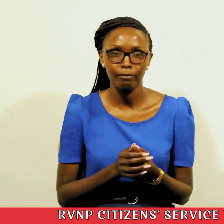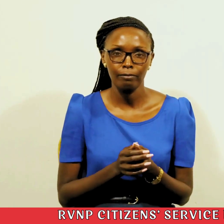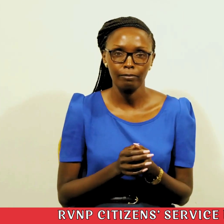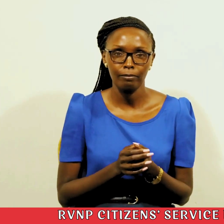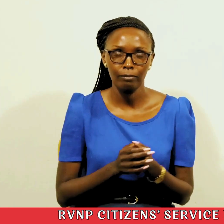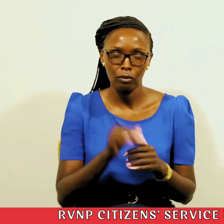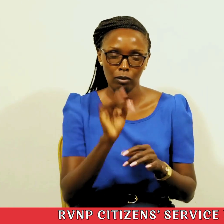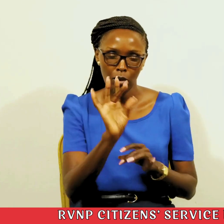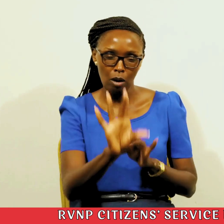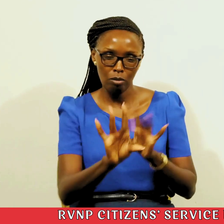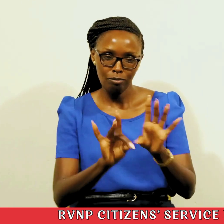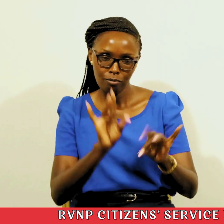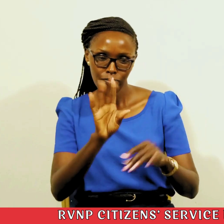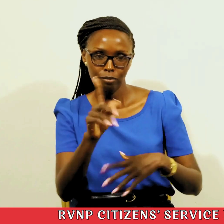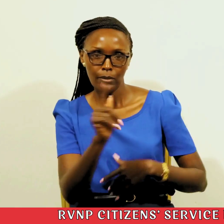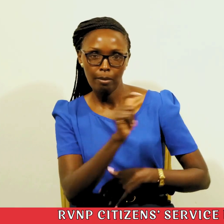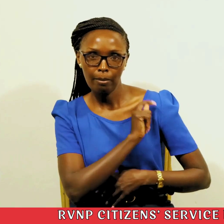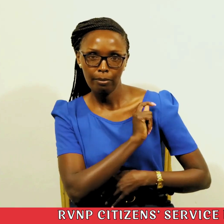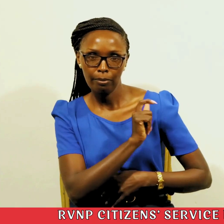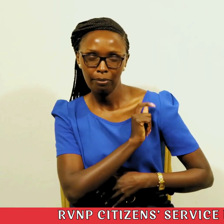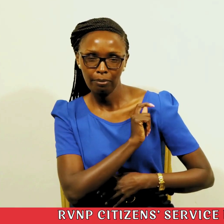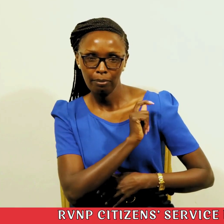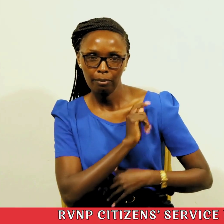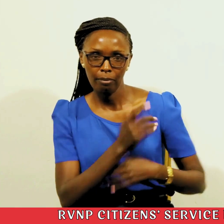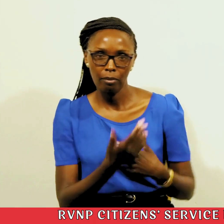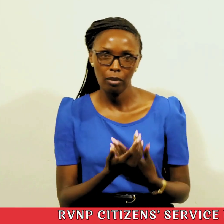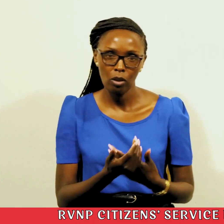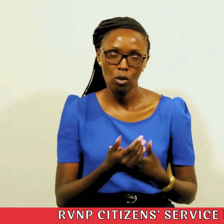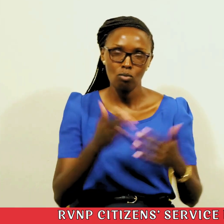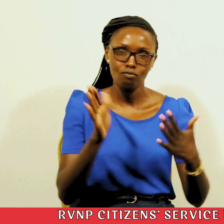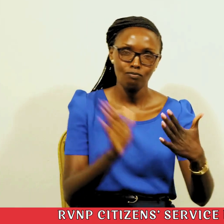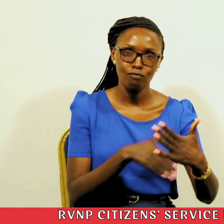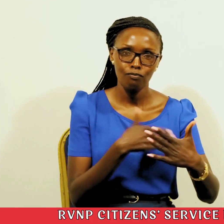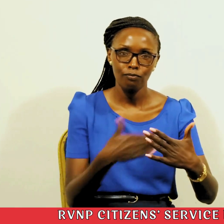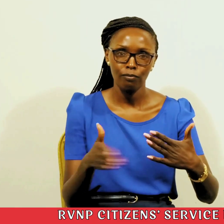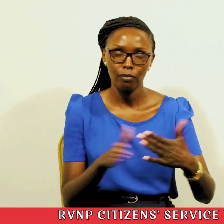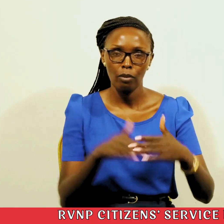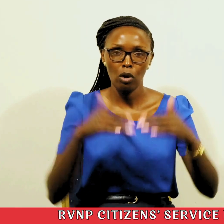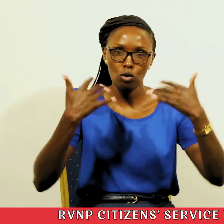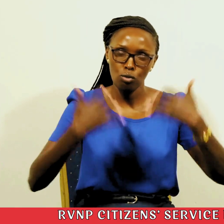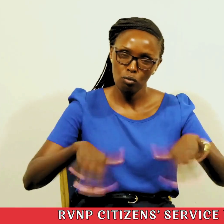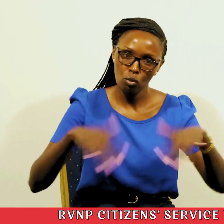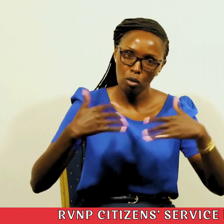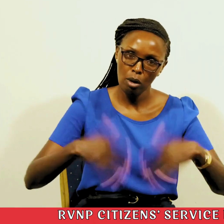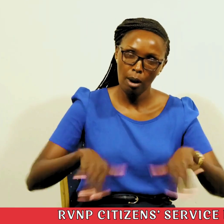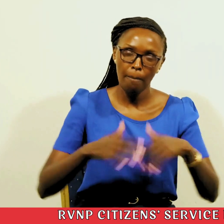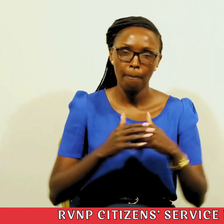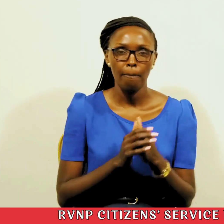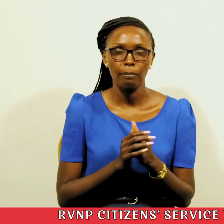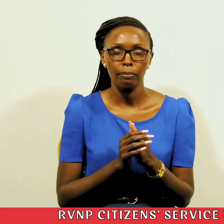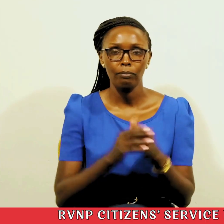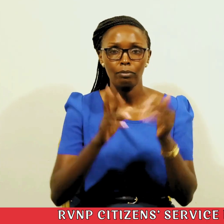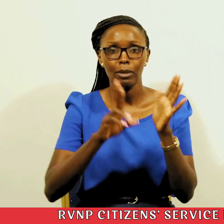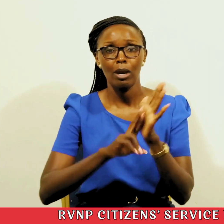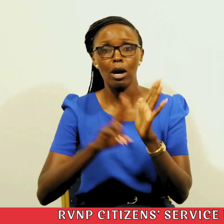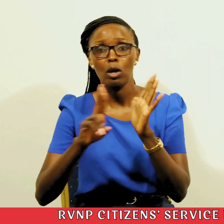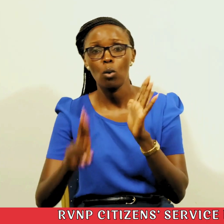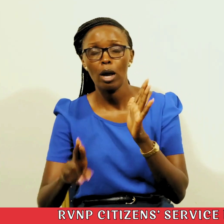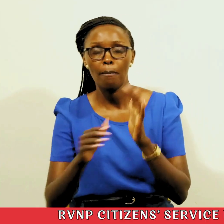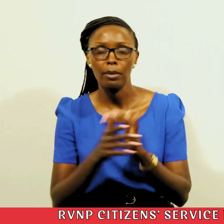identification of talent, music, drama. The requirement is a